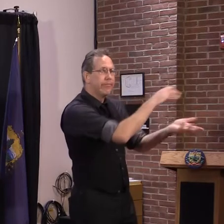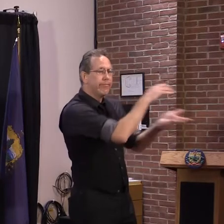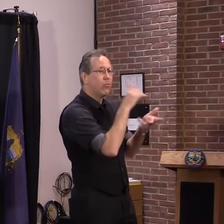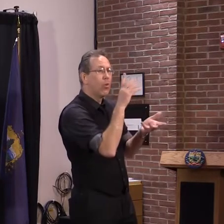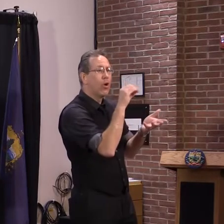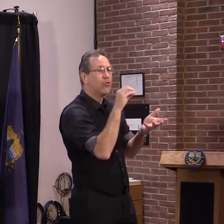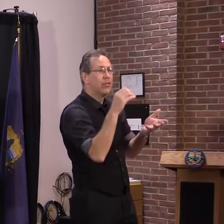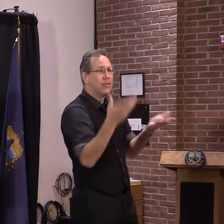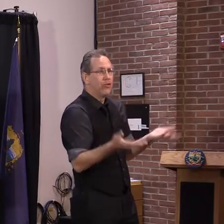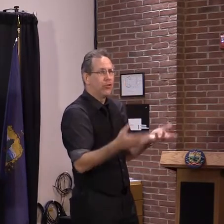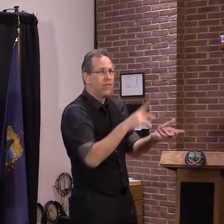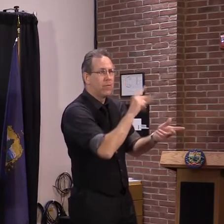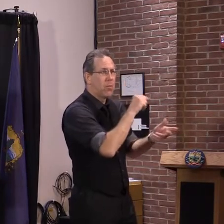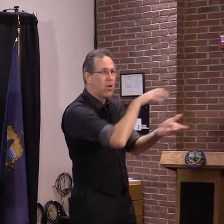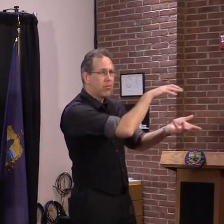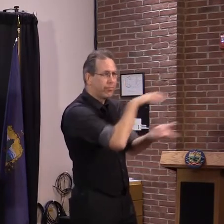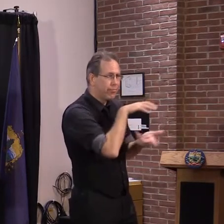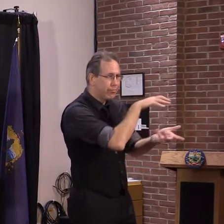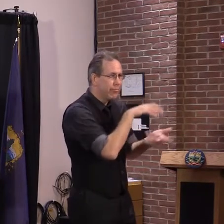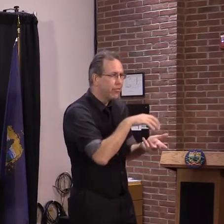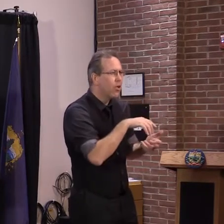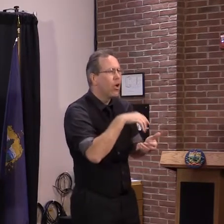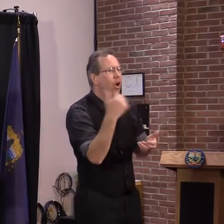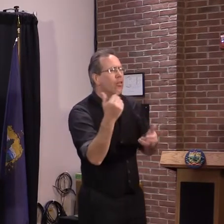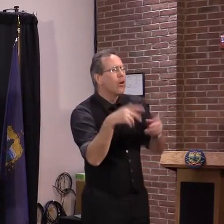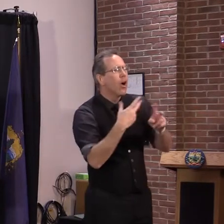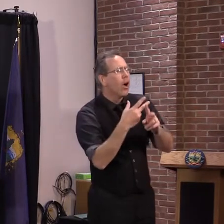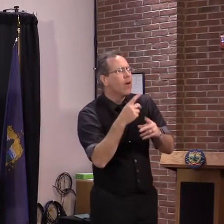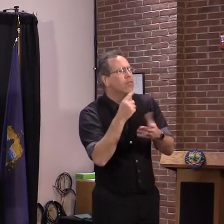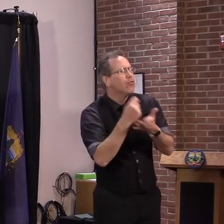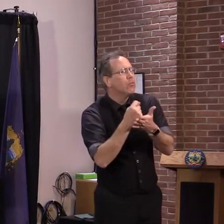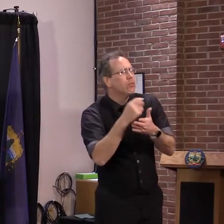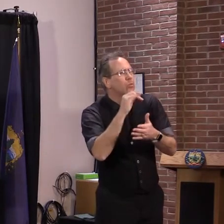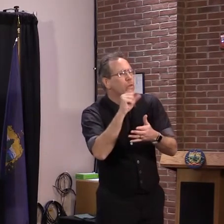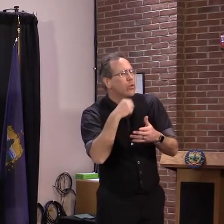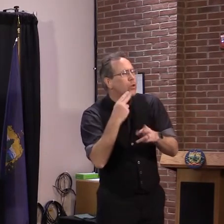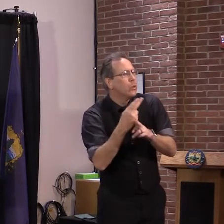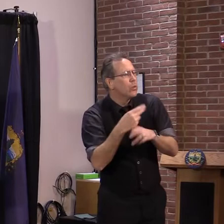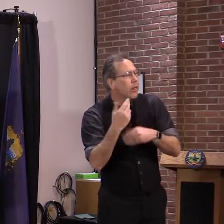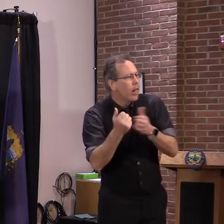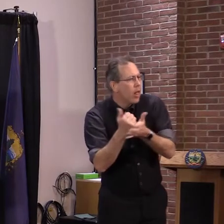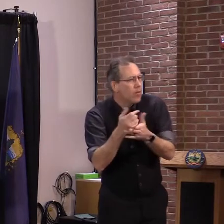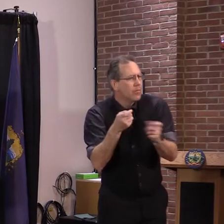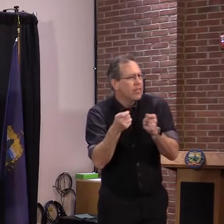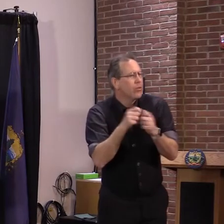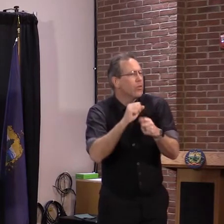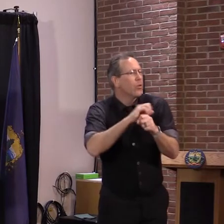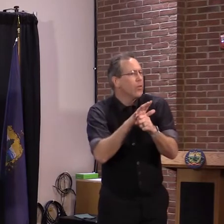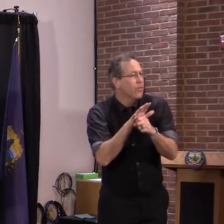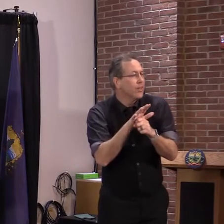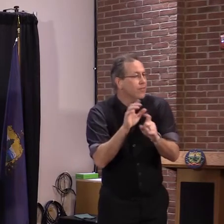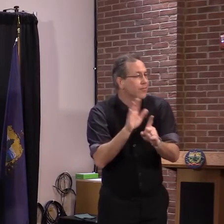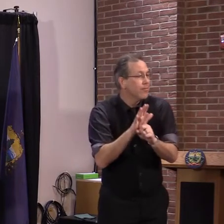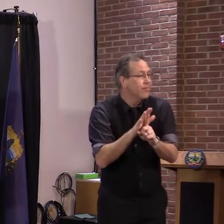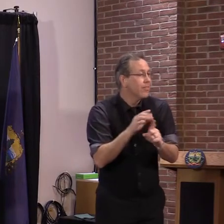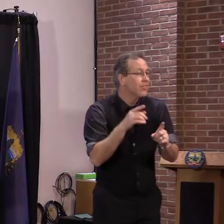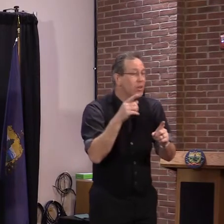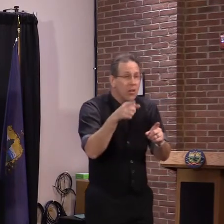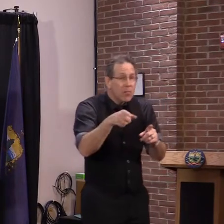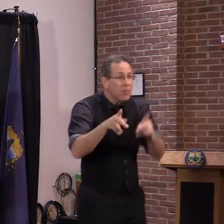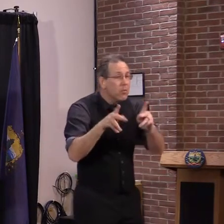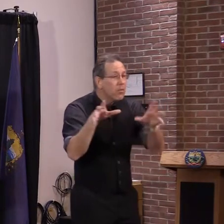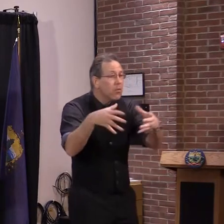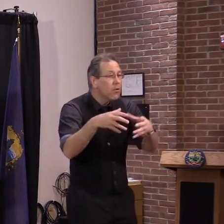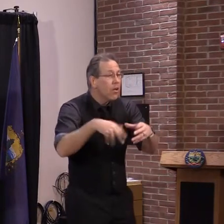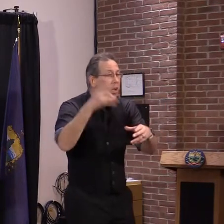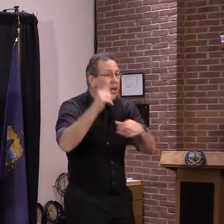tool to use against the virus. And I again urge anyone at higher risk who tests positive to reach